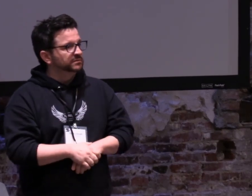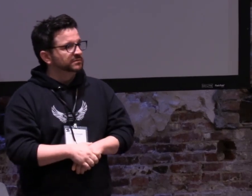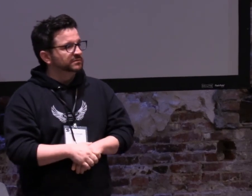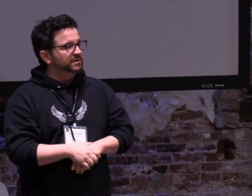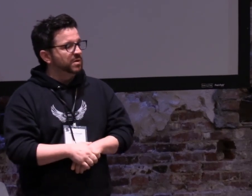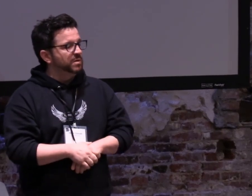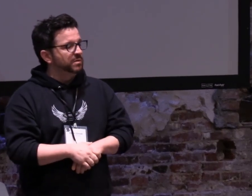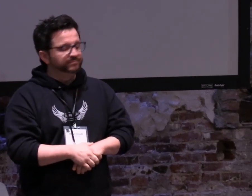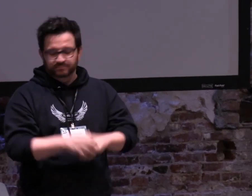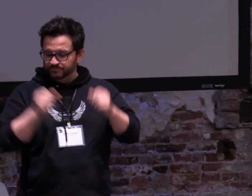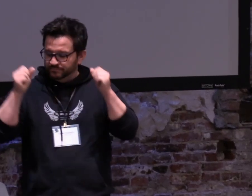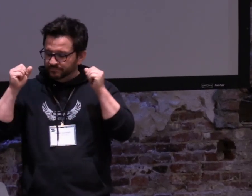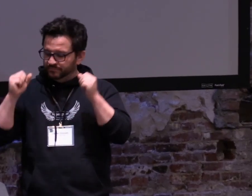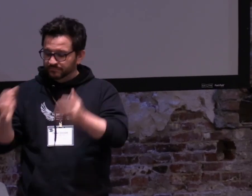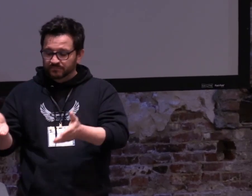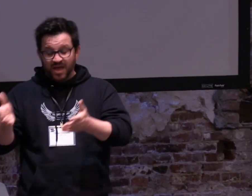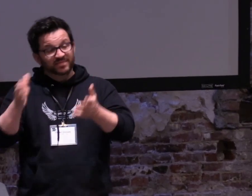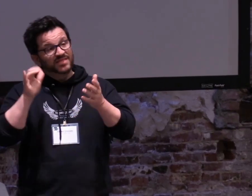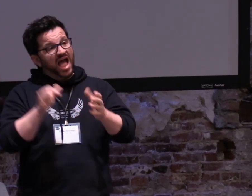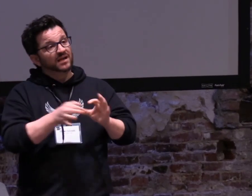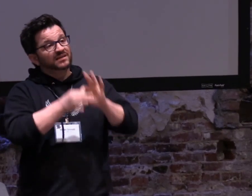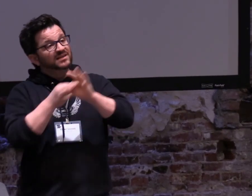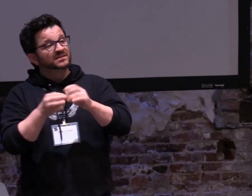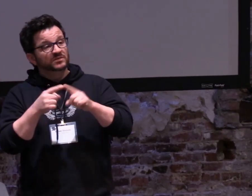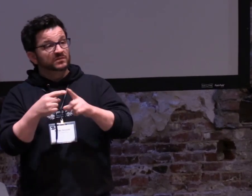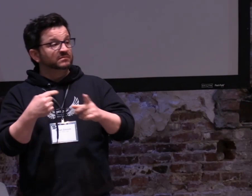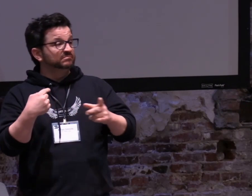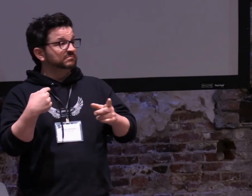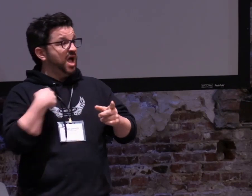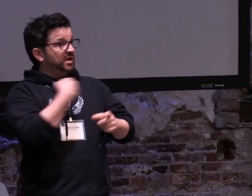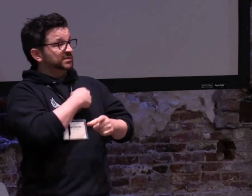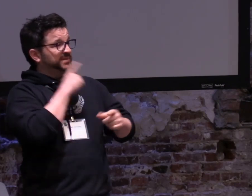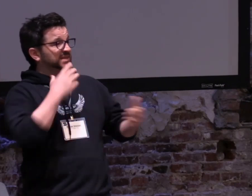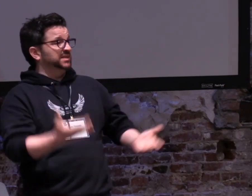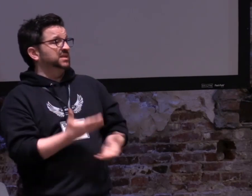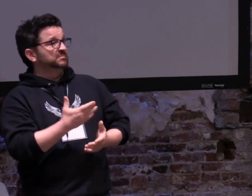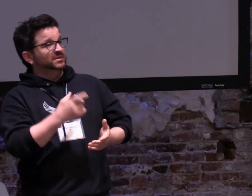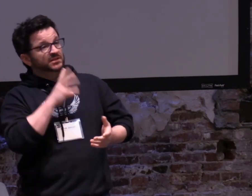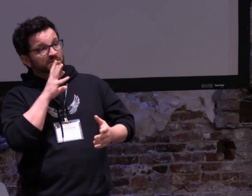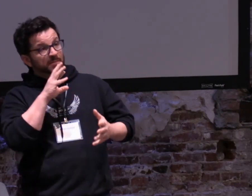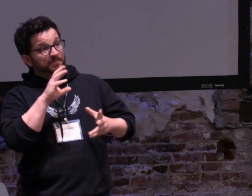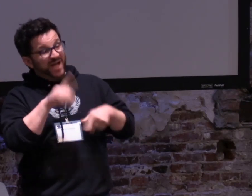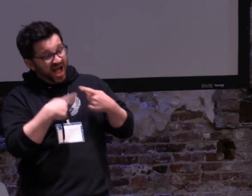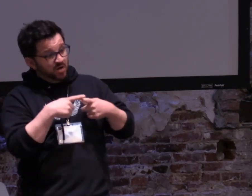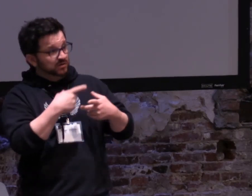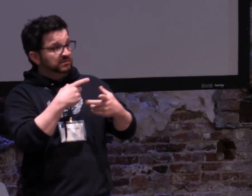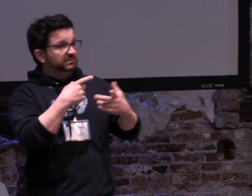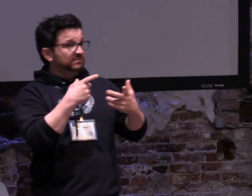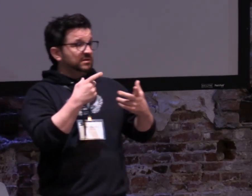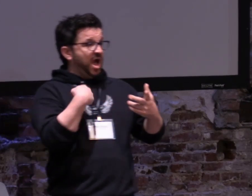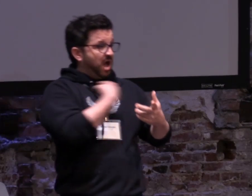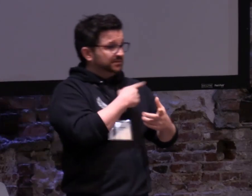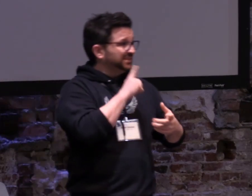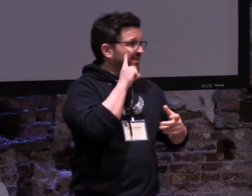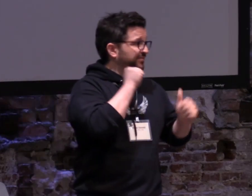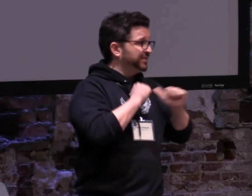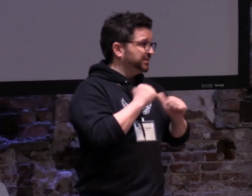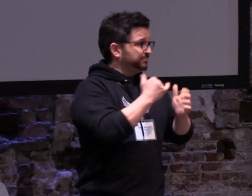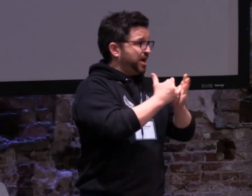my intention so that I did not compromise. So these objects represent that journey, it represents why I'm here and how I got